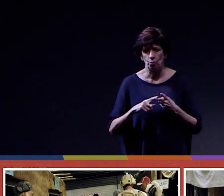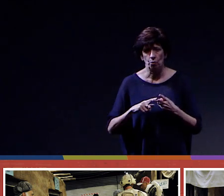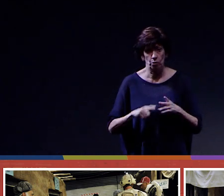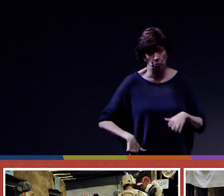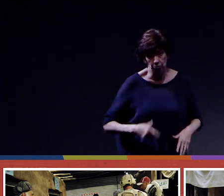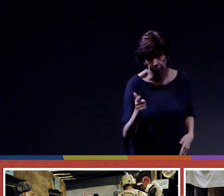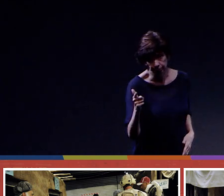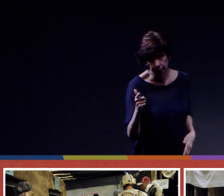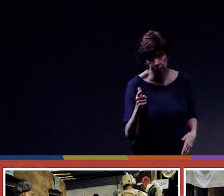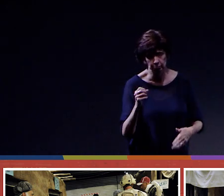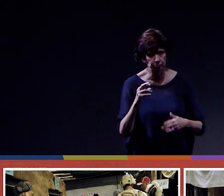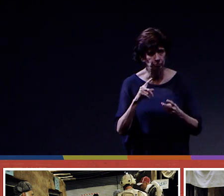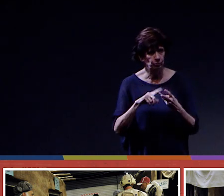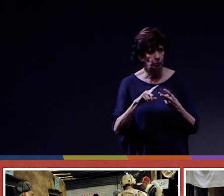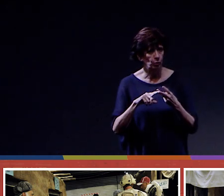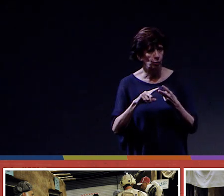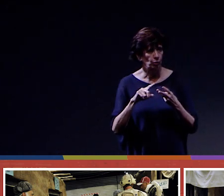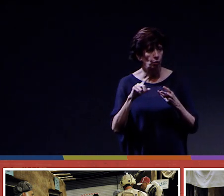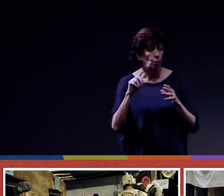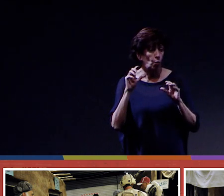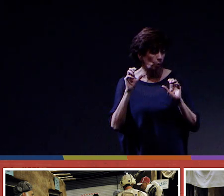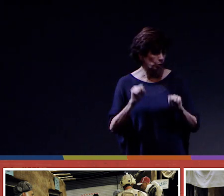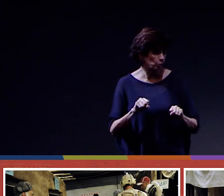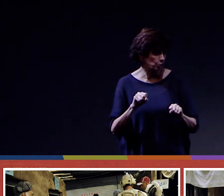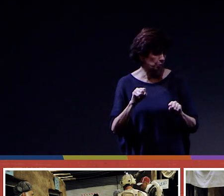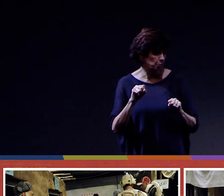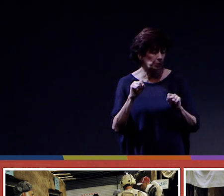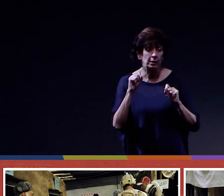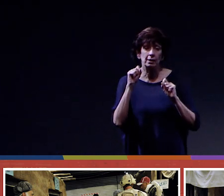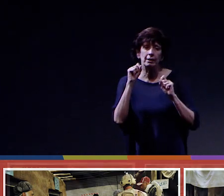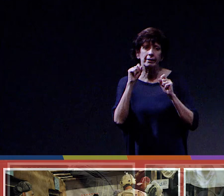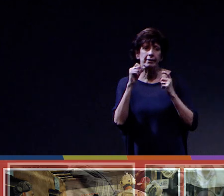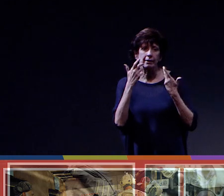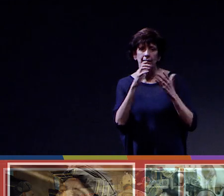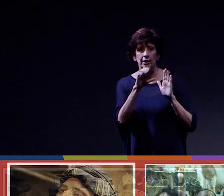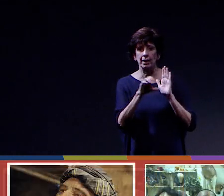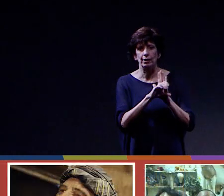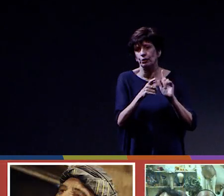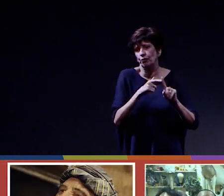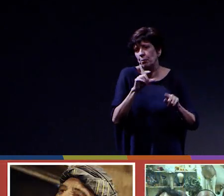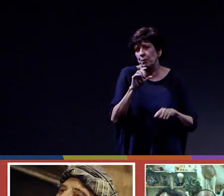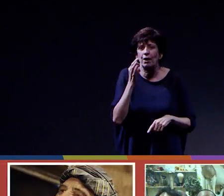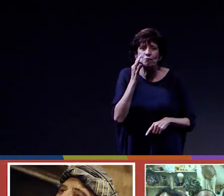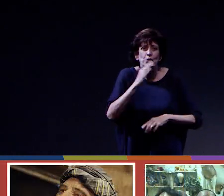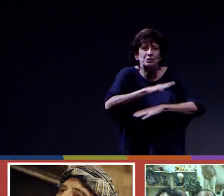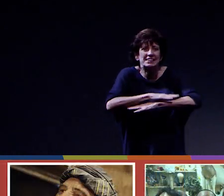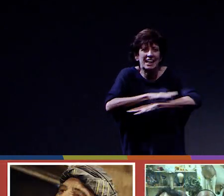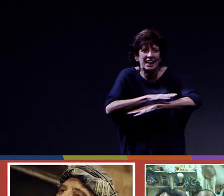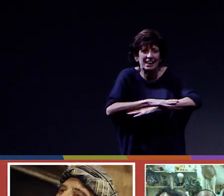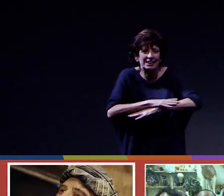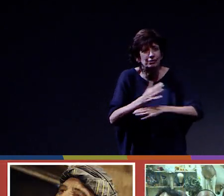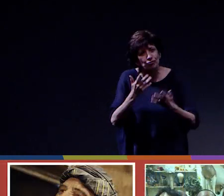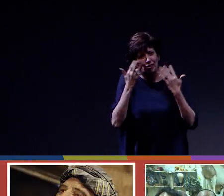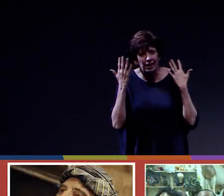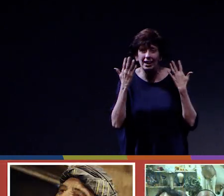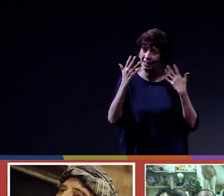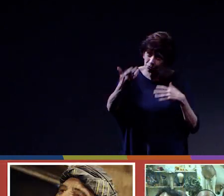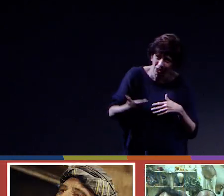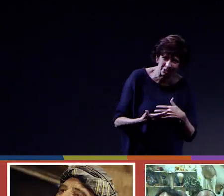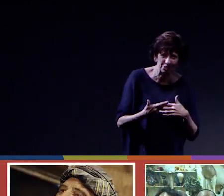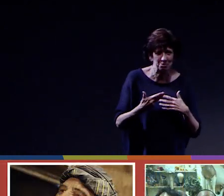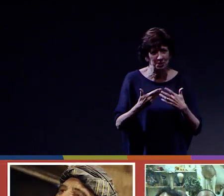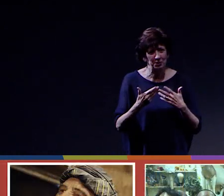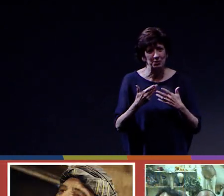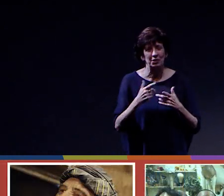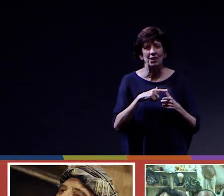to pull a gun. Or it can be an expressive character in a fruit stand, let's say, and he could be very friendly and welcome you,